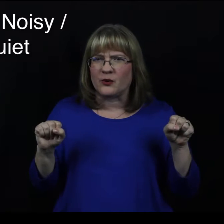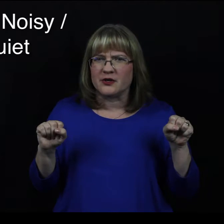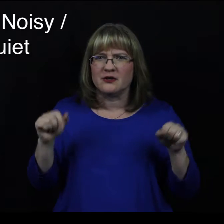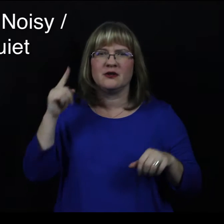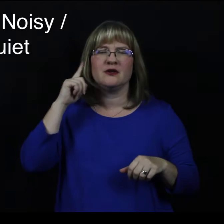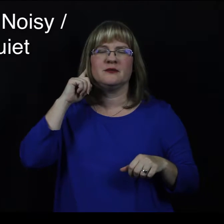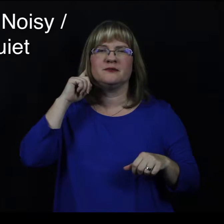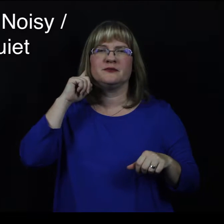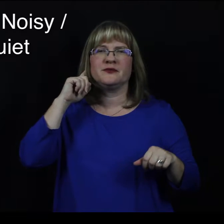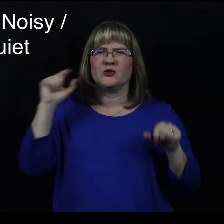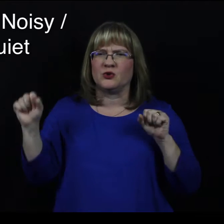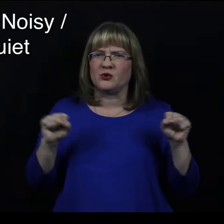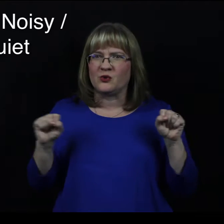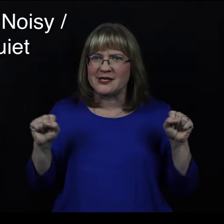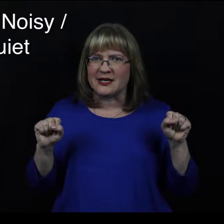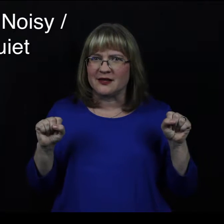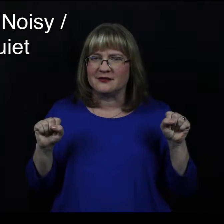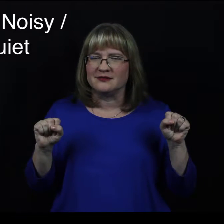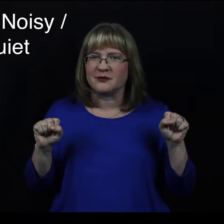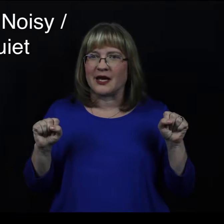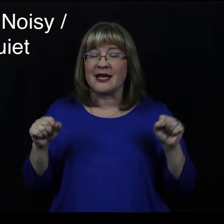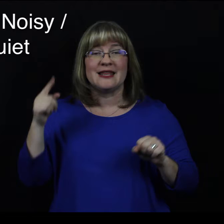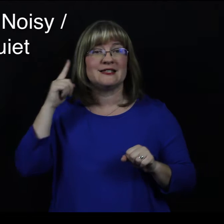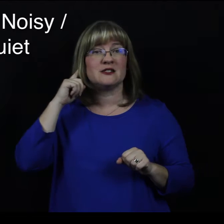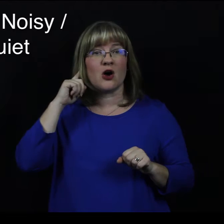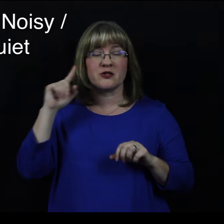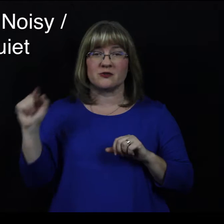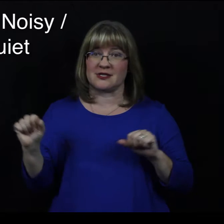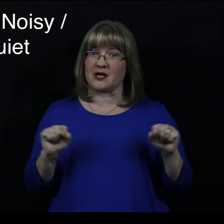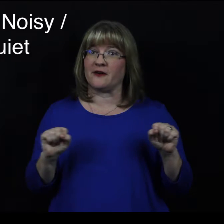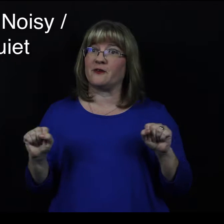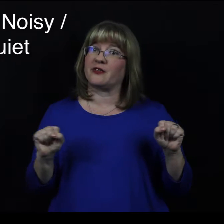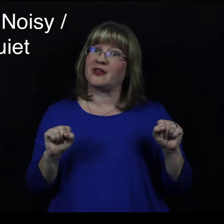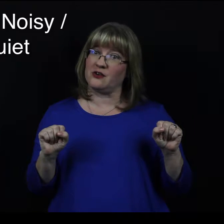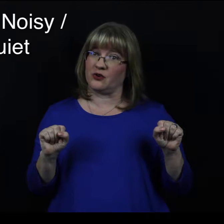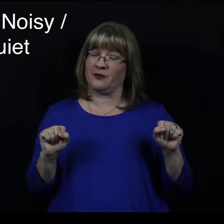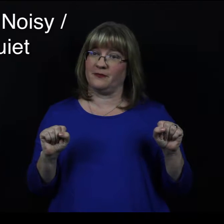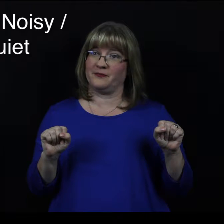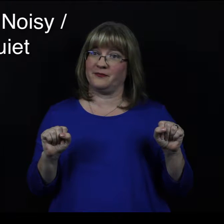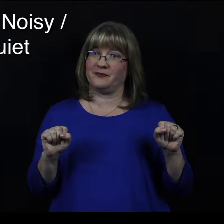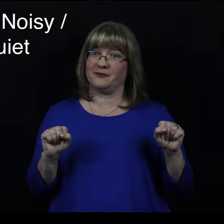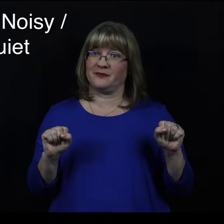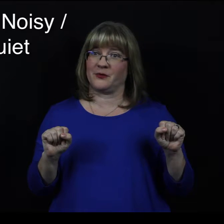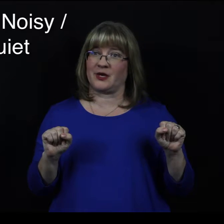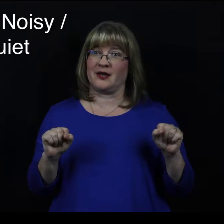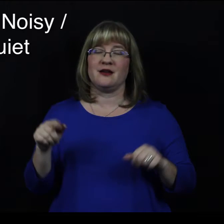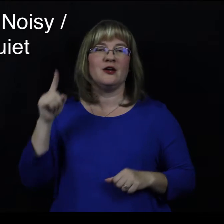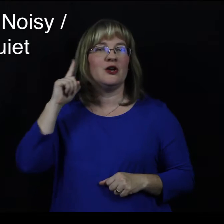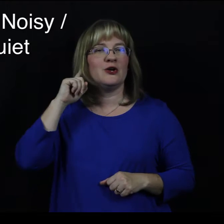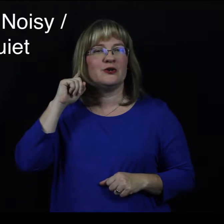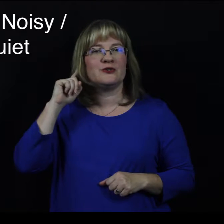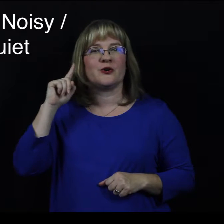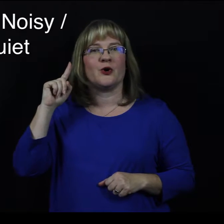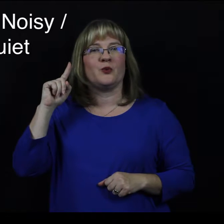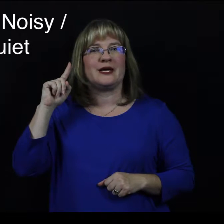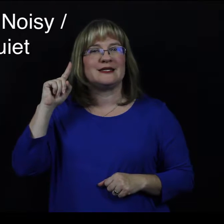Loud, noisy. Okay? This is also the sign for thunder. Okay? So we can